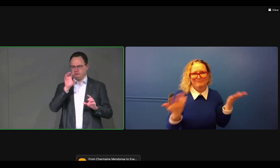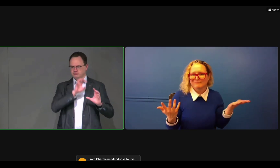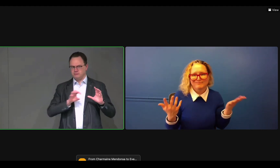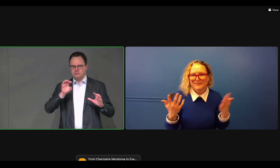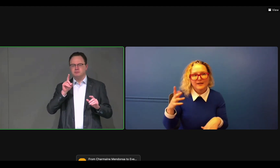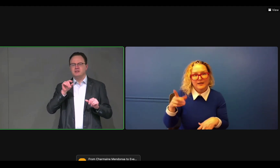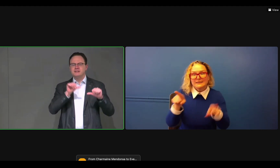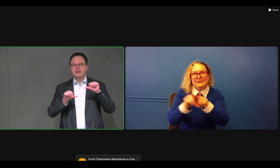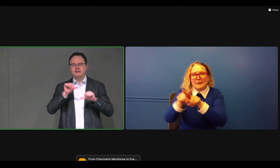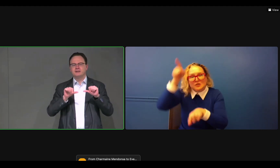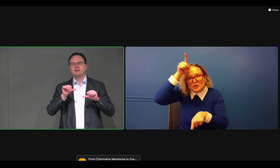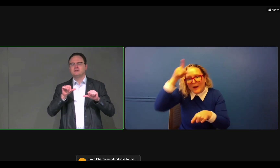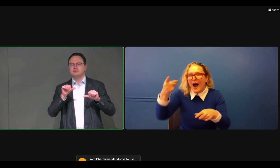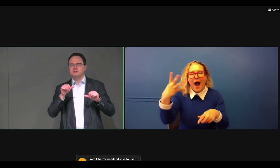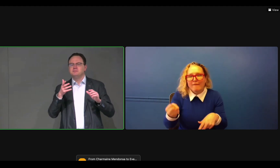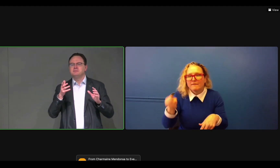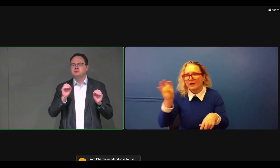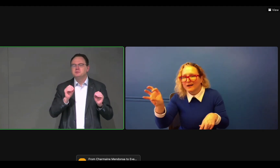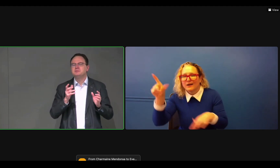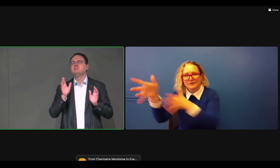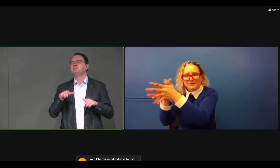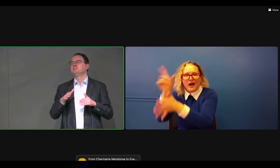when that's been the case.